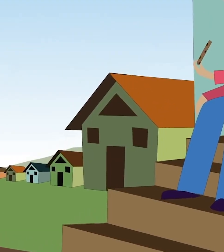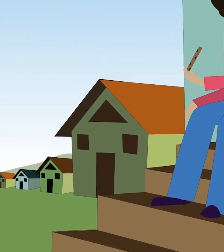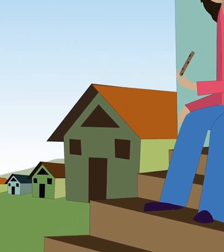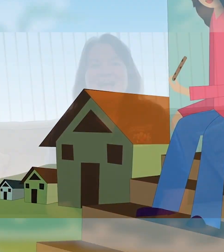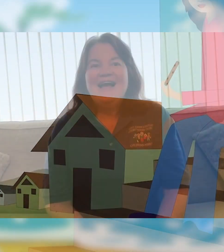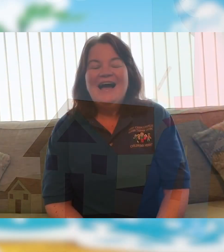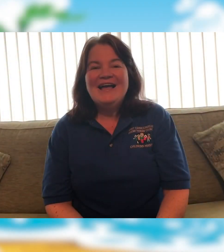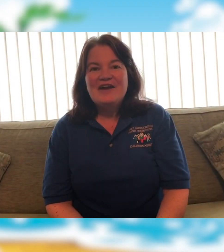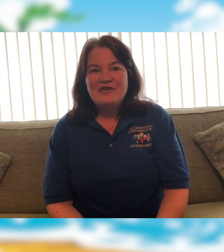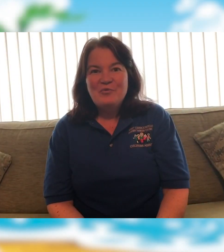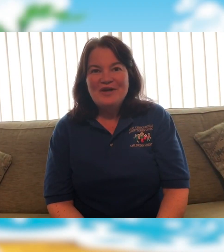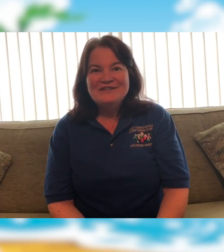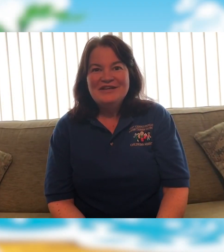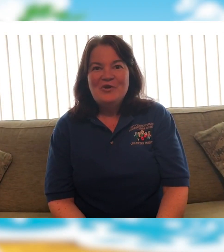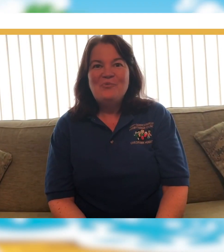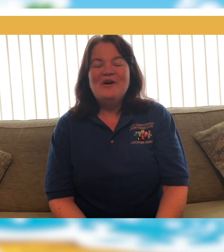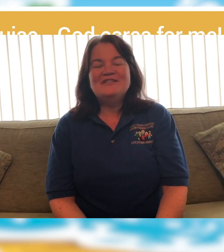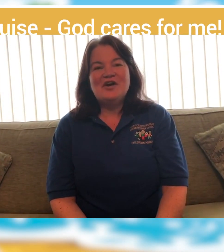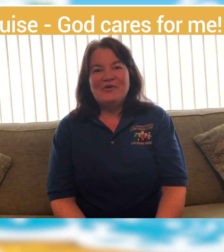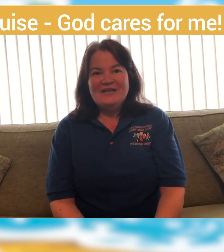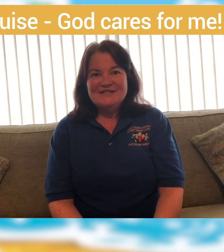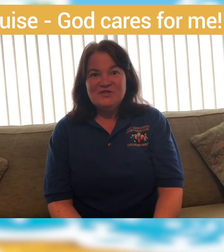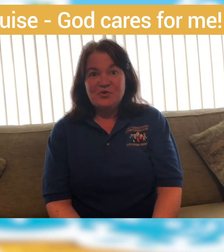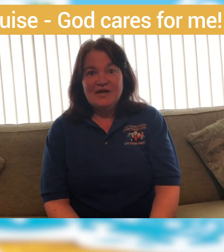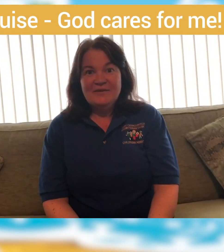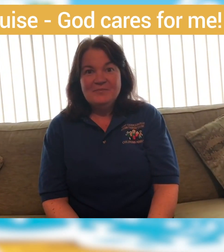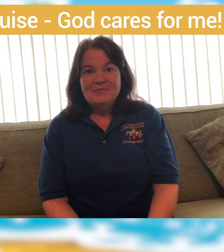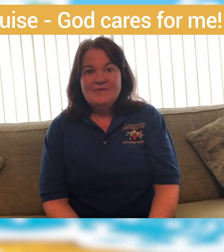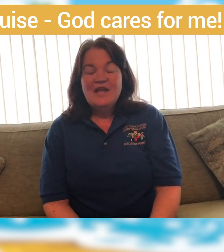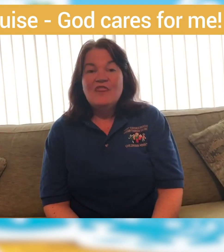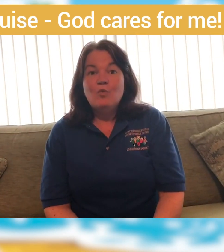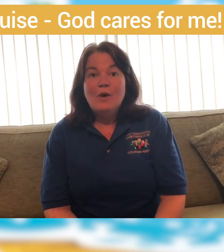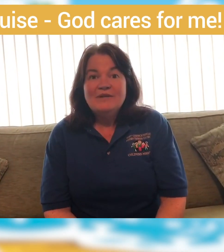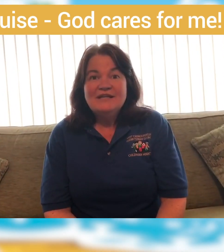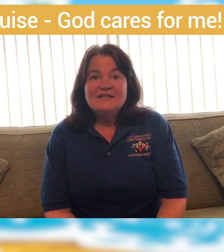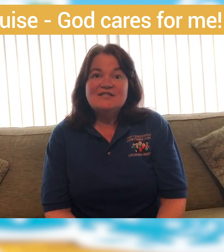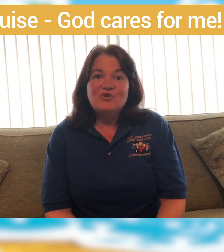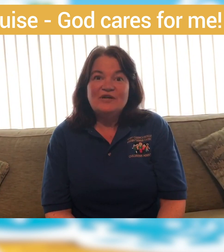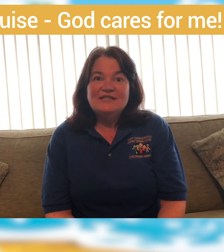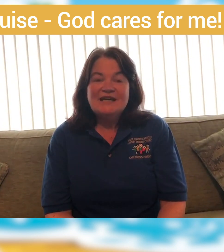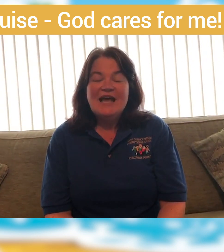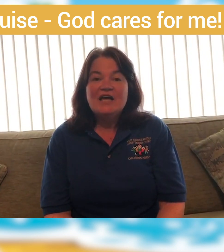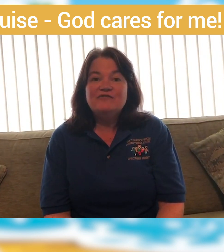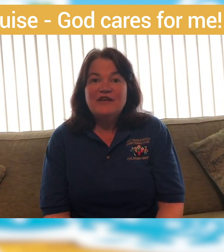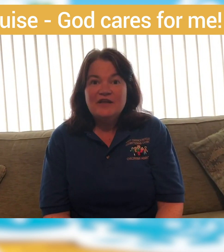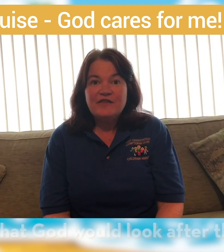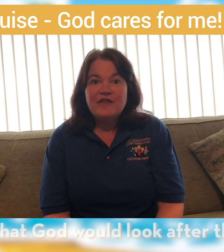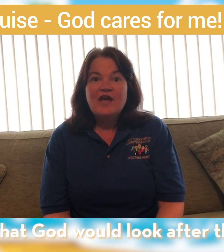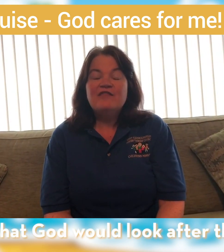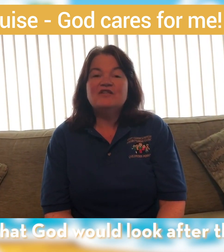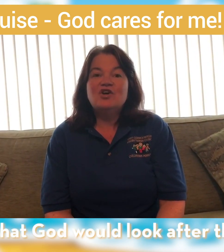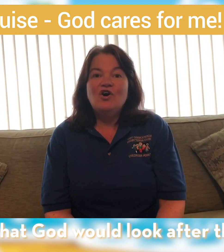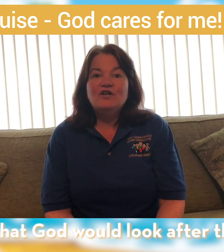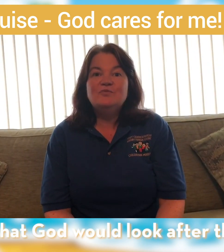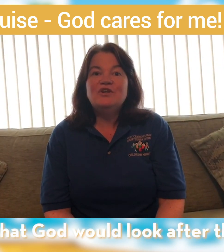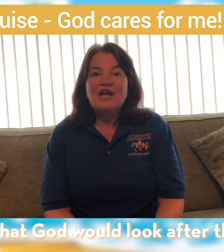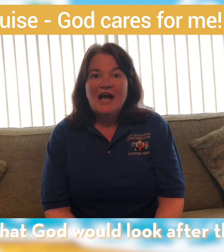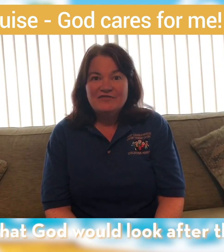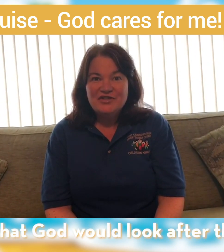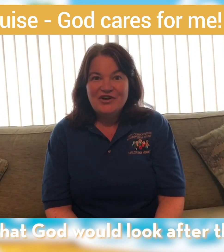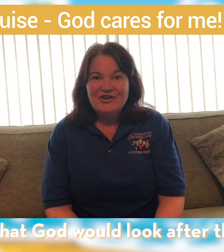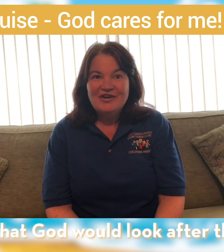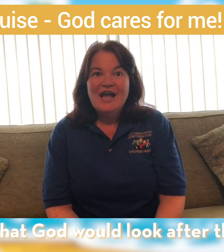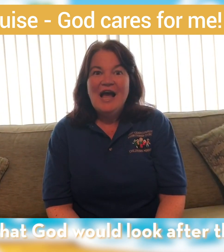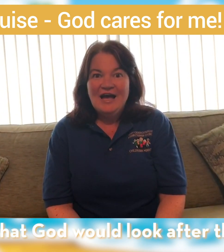others today? Hi, everyone. What a great story. The woman in the story today had faith that God would